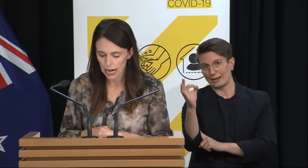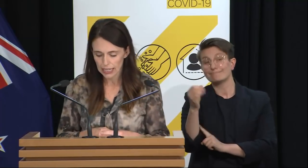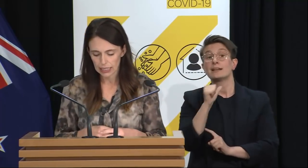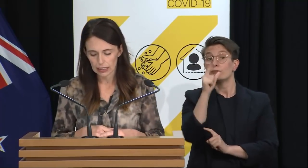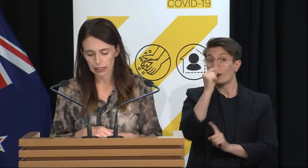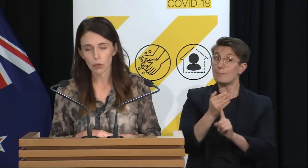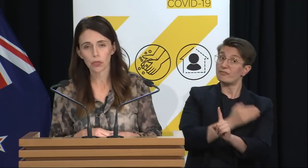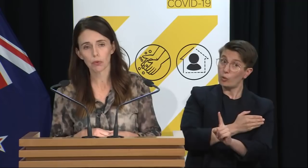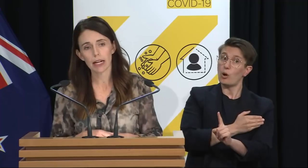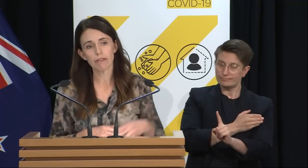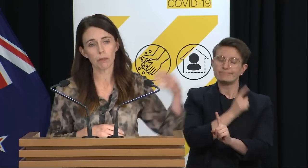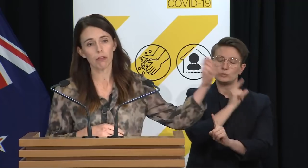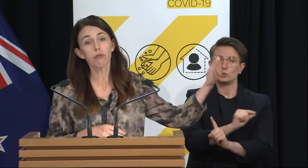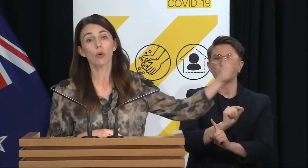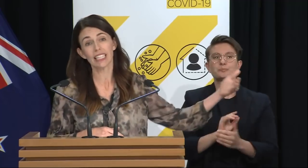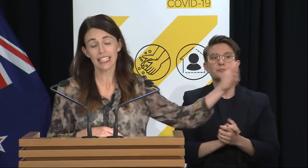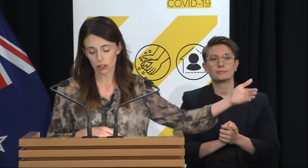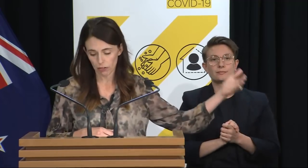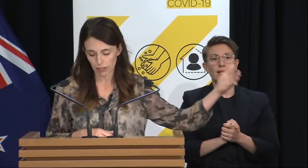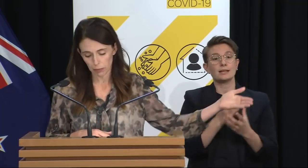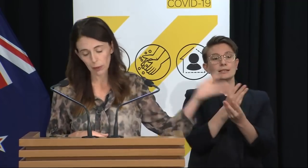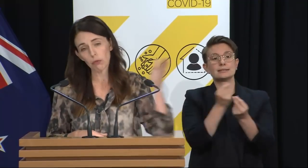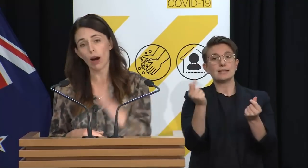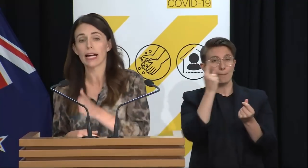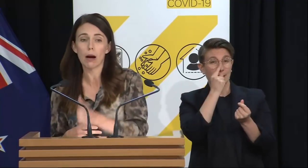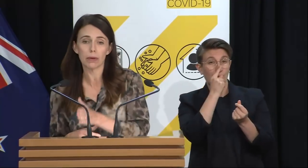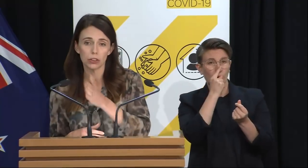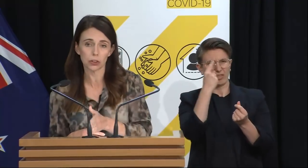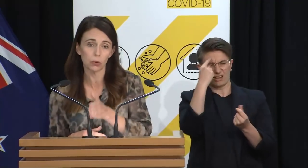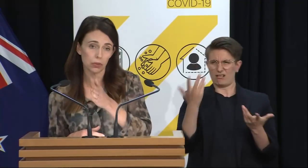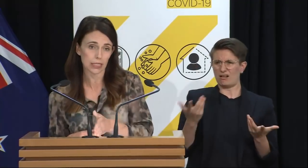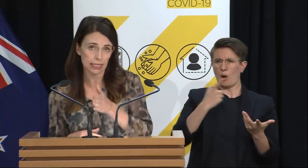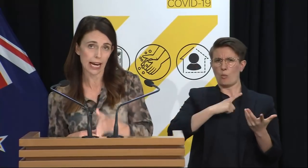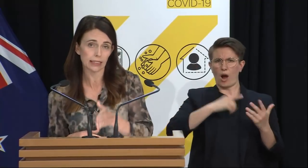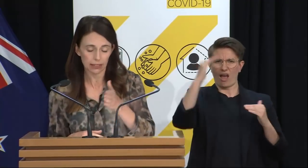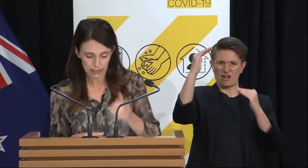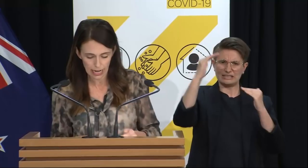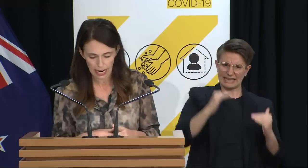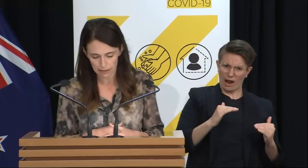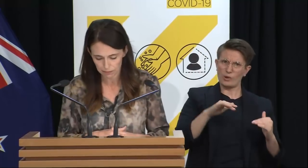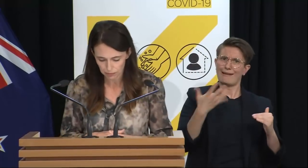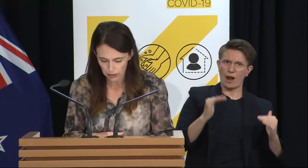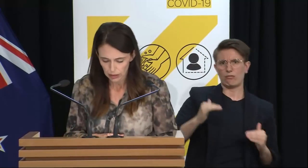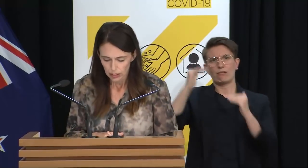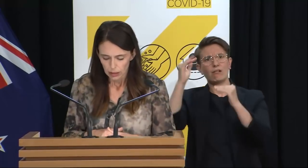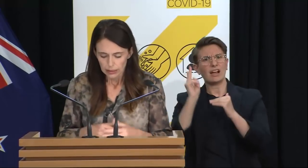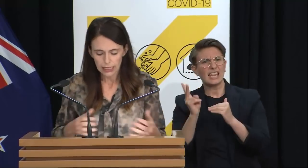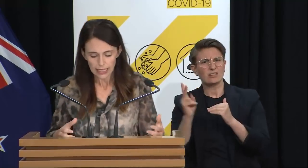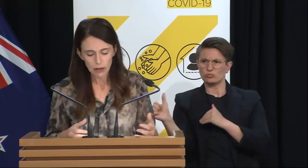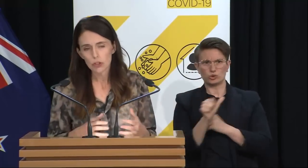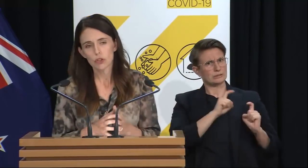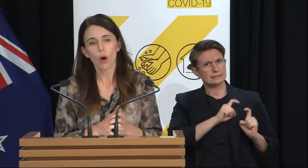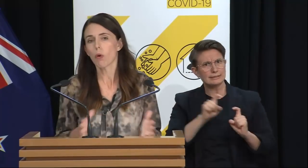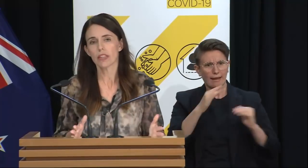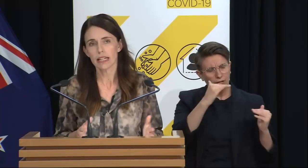have stayed in level 3 from the 14th of February right up until this date today. To